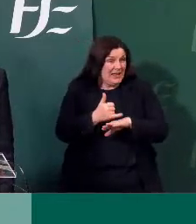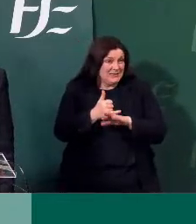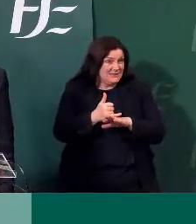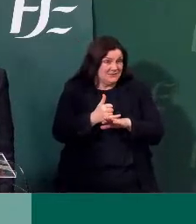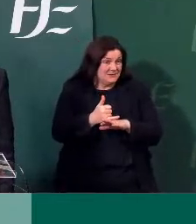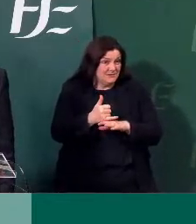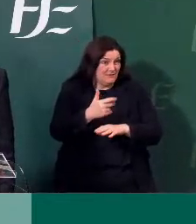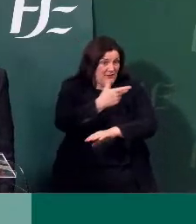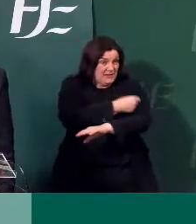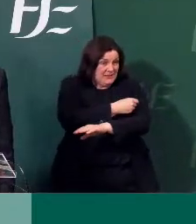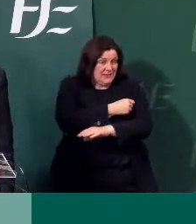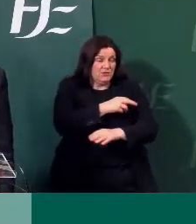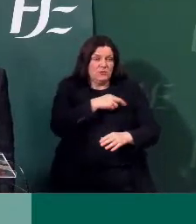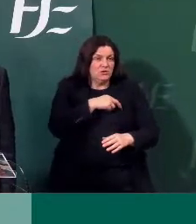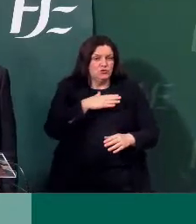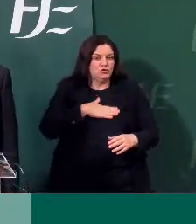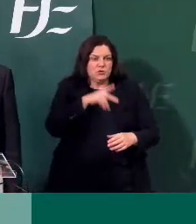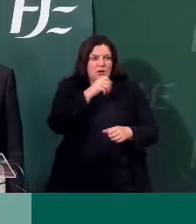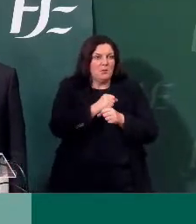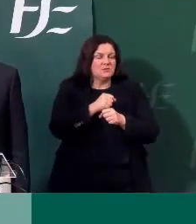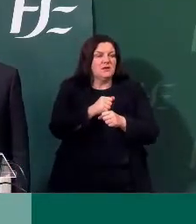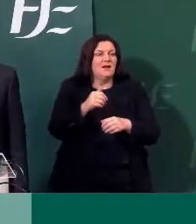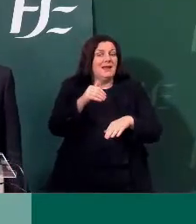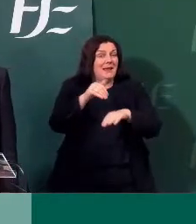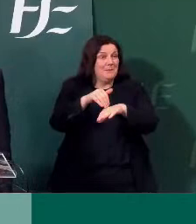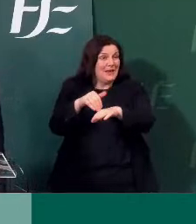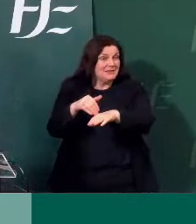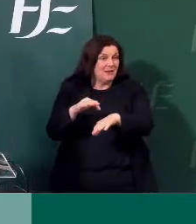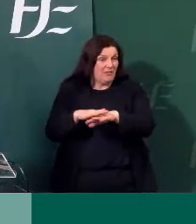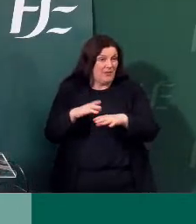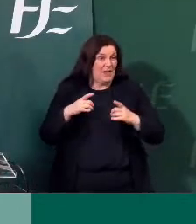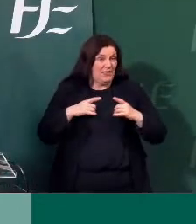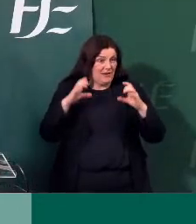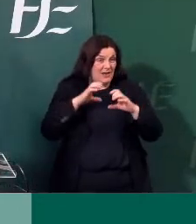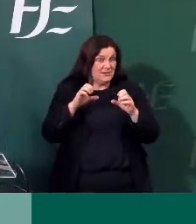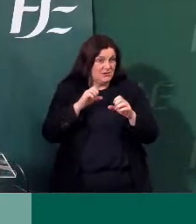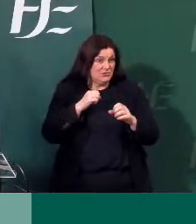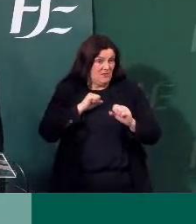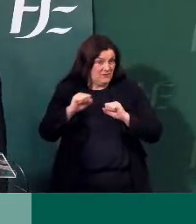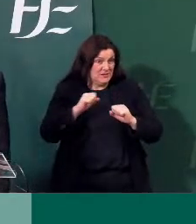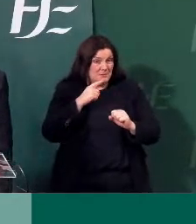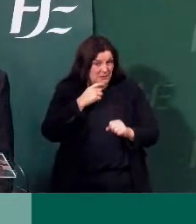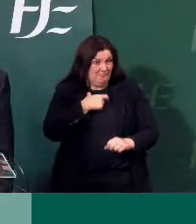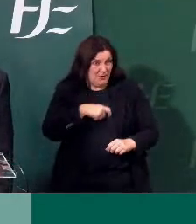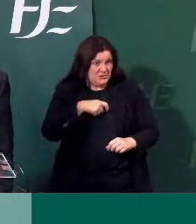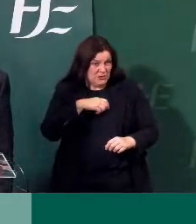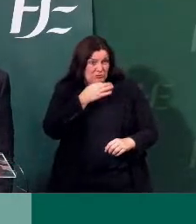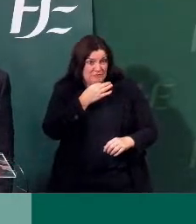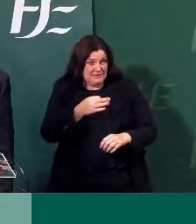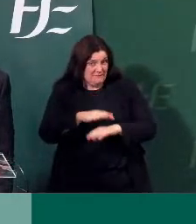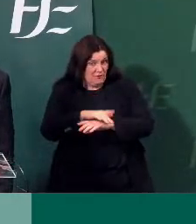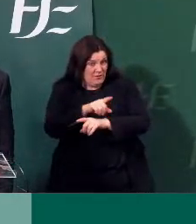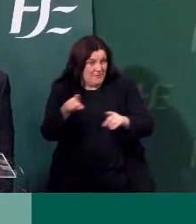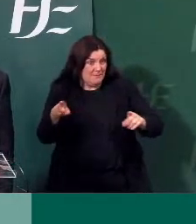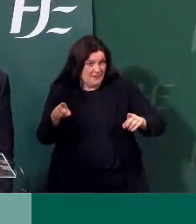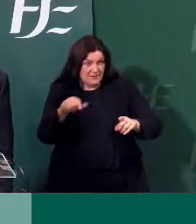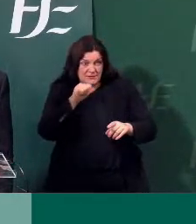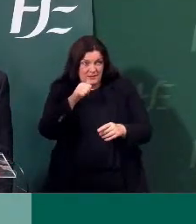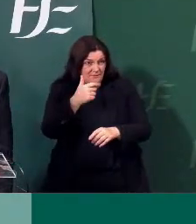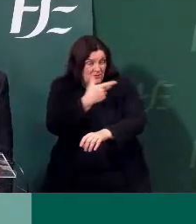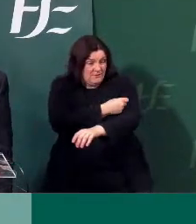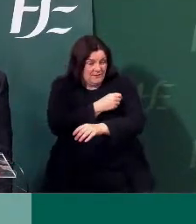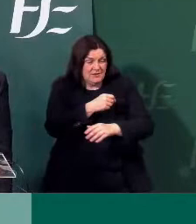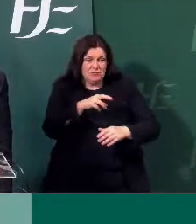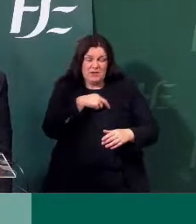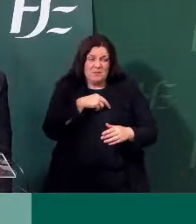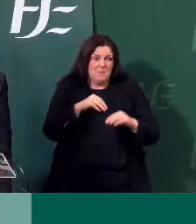rather than talk solely about the impact they have on healthcare services, the personal risk too for people who are unvaccinated, a much greater chance